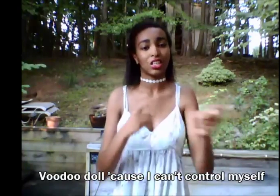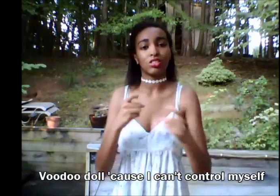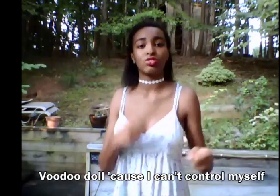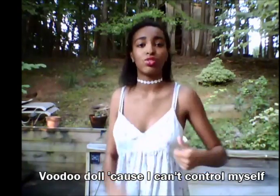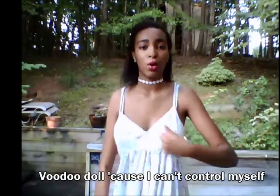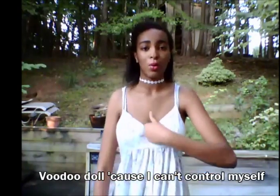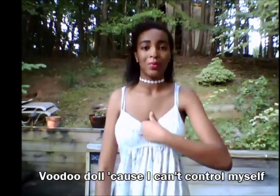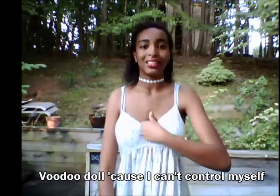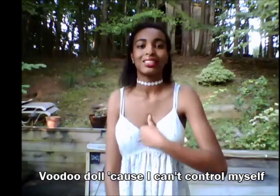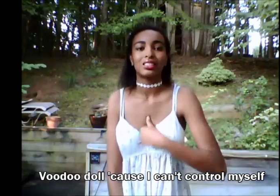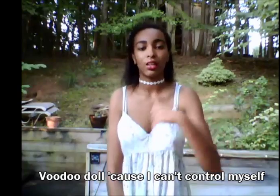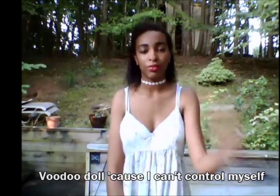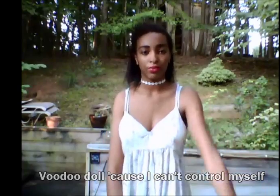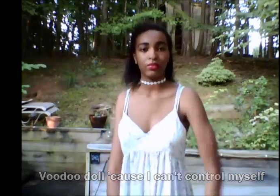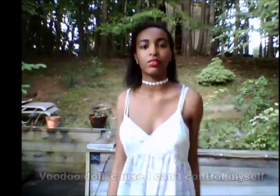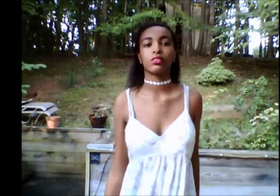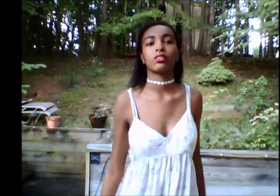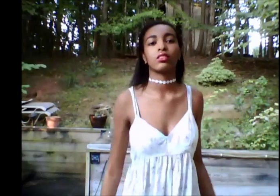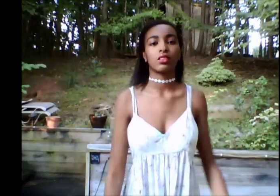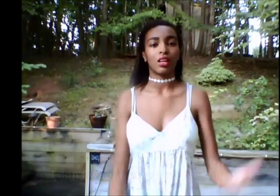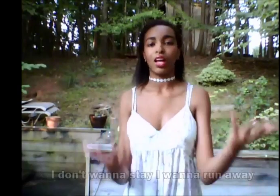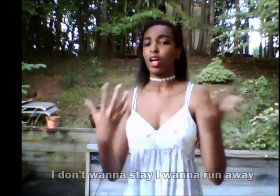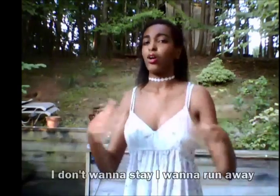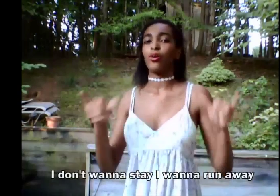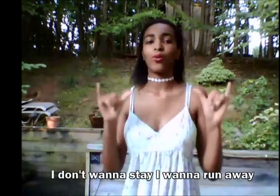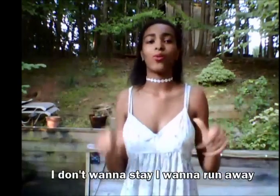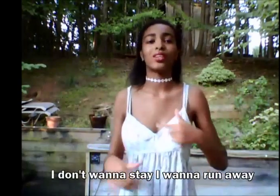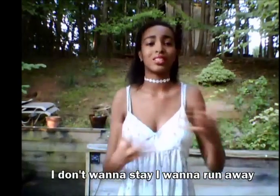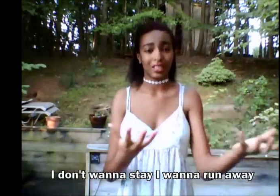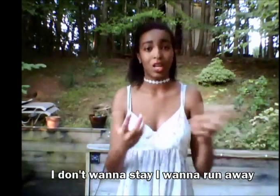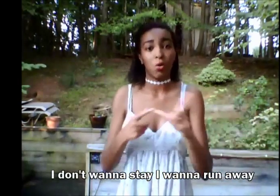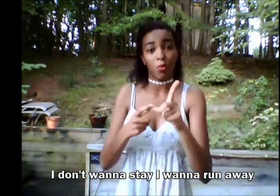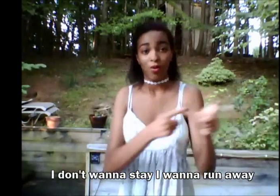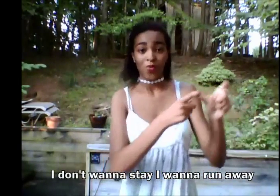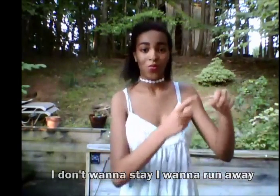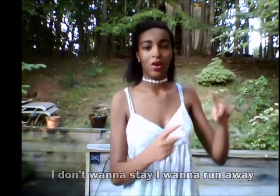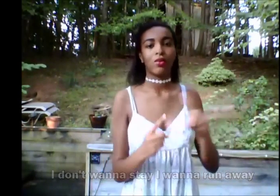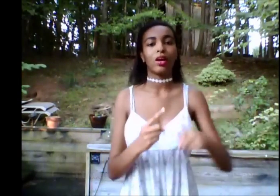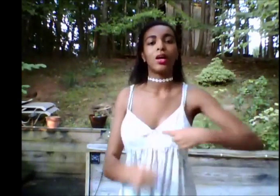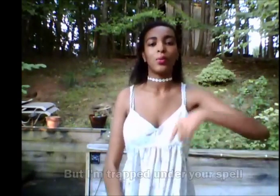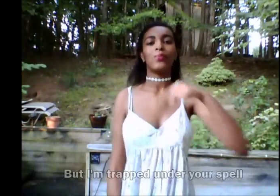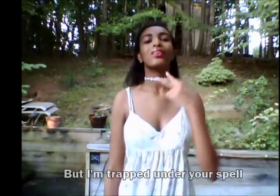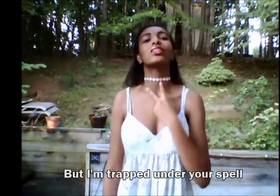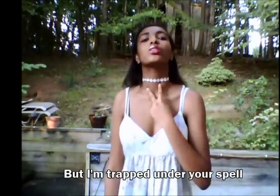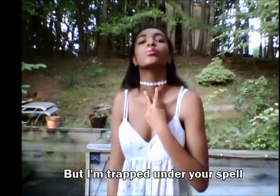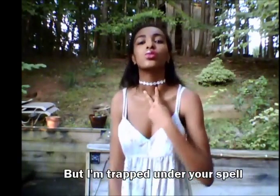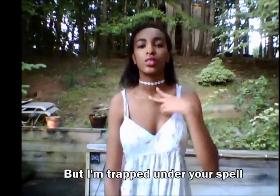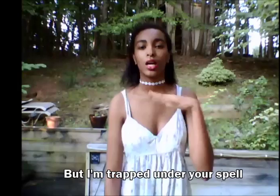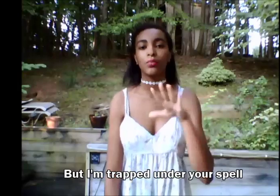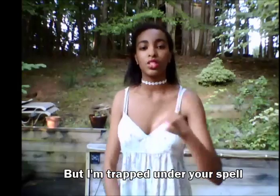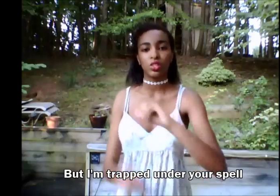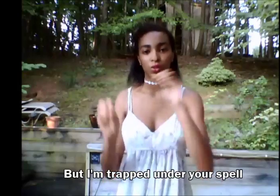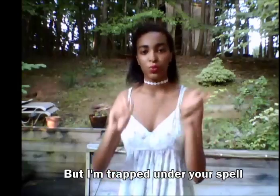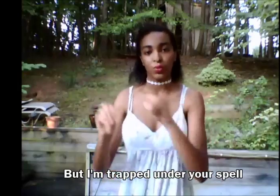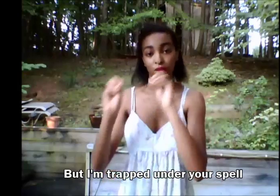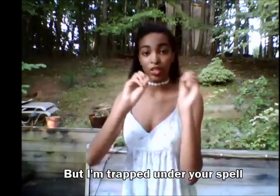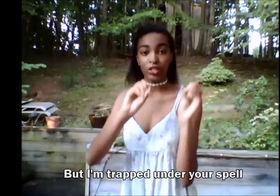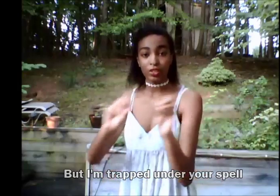Control Myself I Don't Wanna Stay, I Wanna Run Away But I'm Trapped Under Your